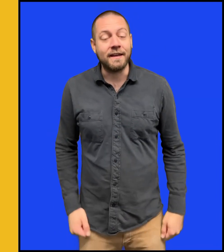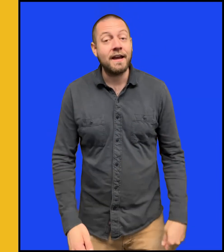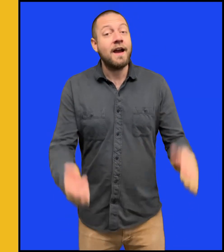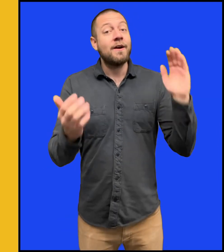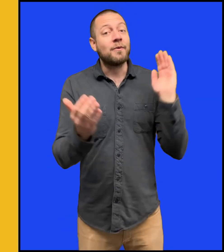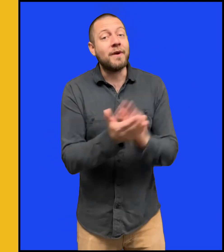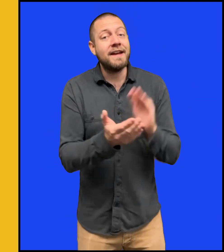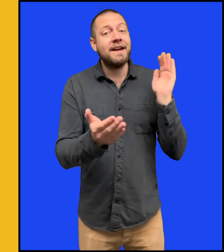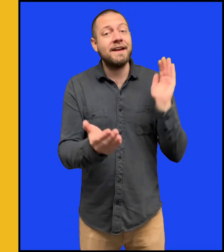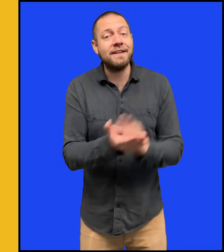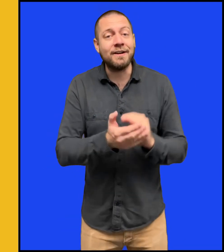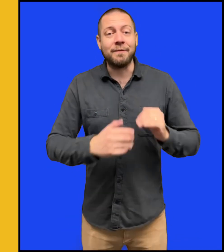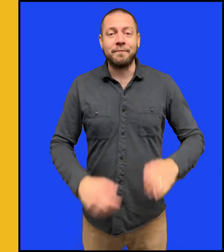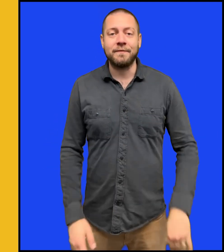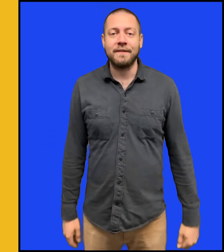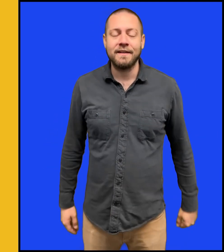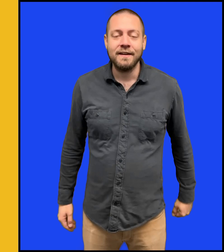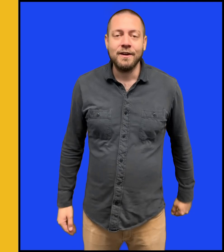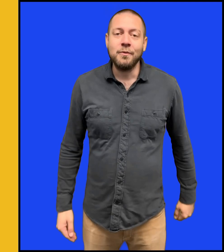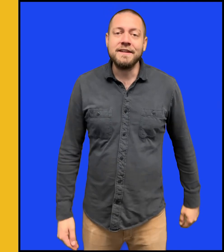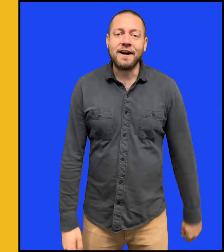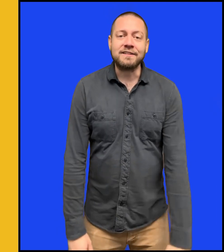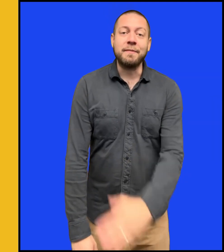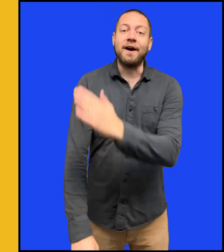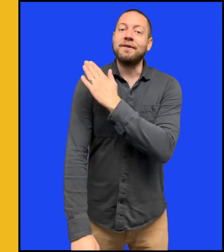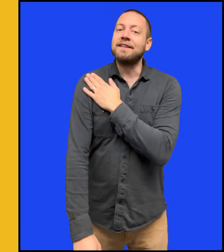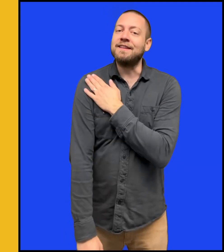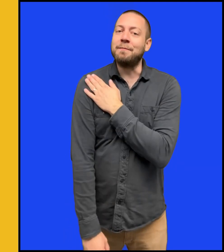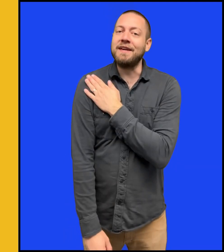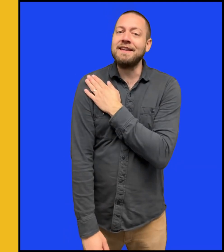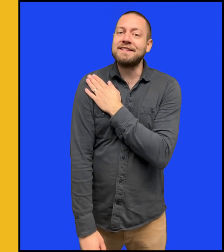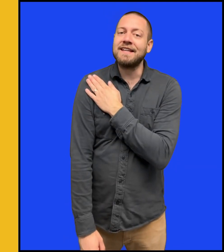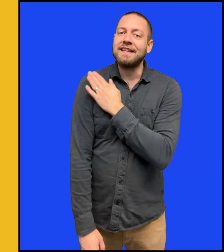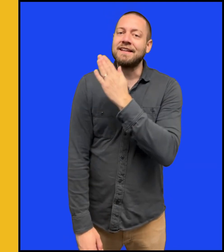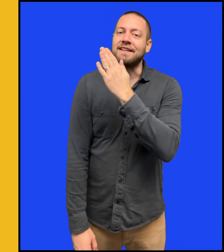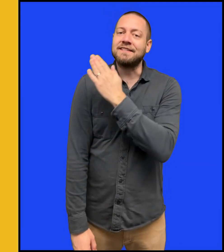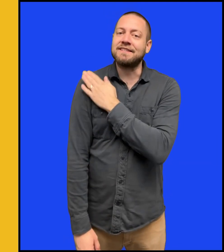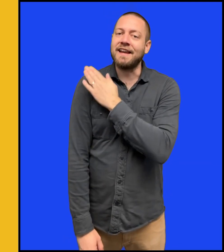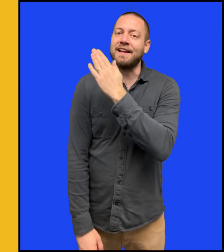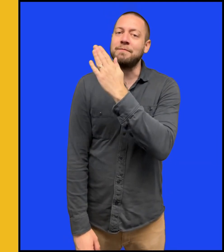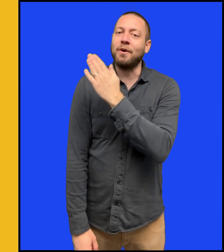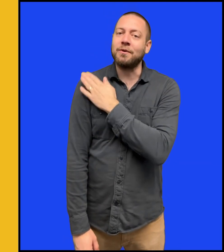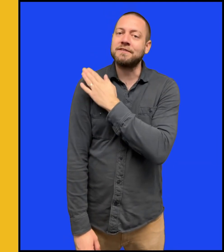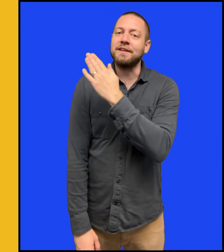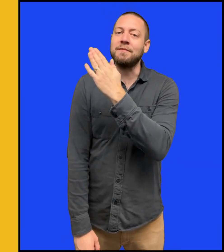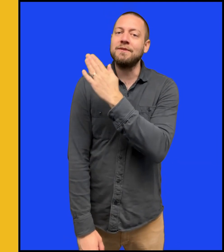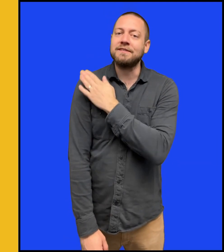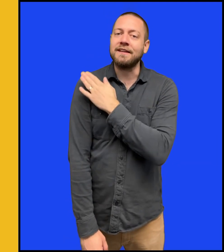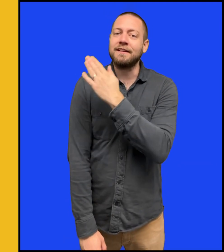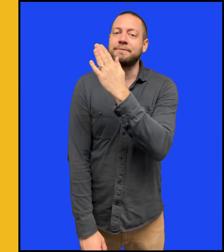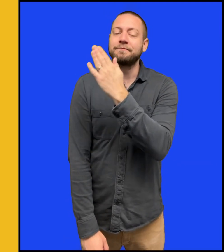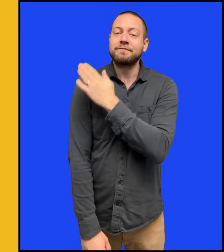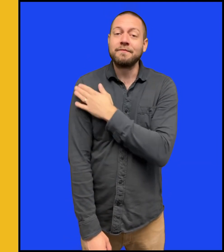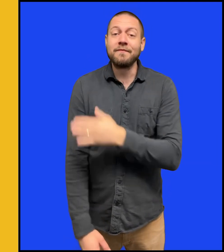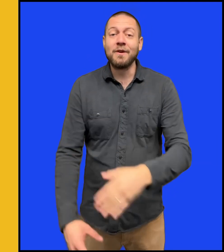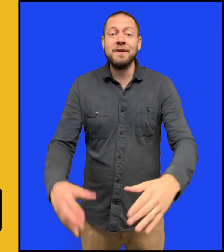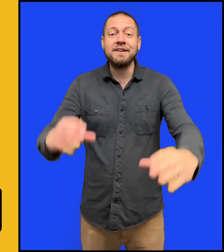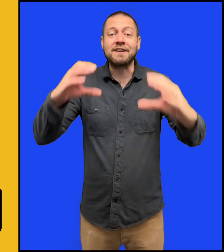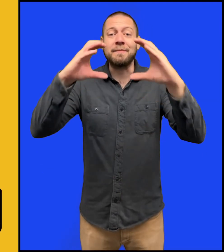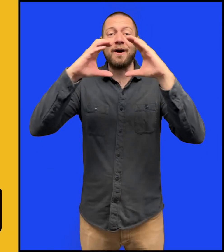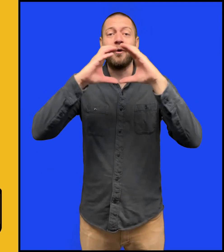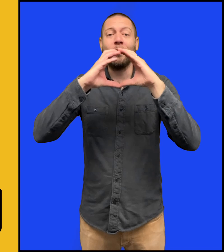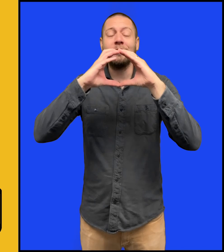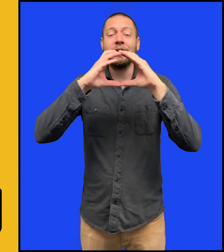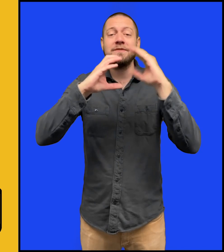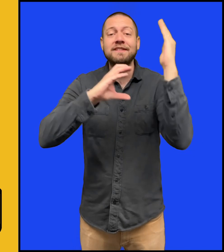it with me. Rhythm. We talked about the beat, the steady pulse in music. We